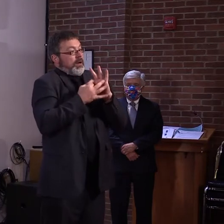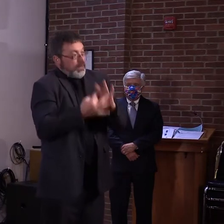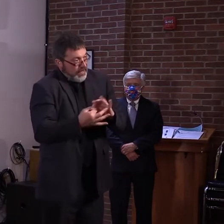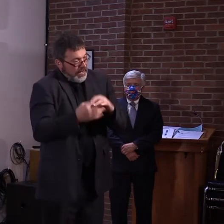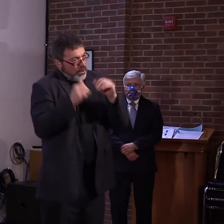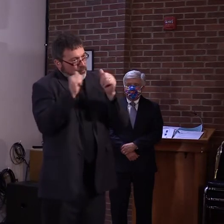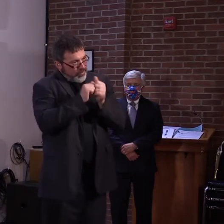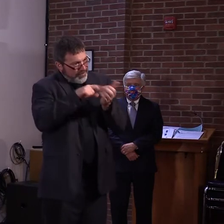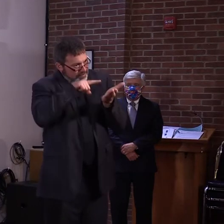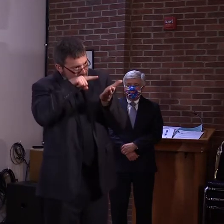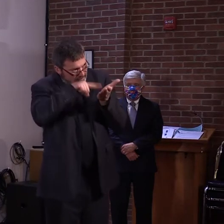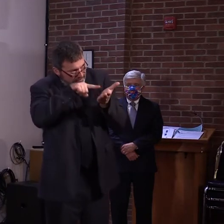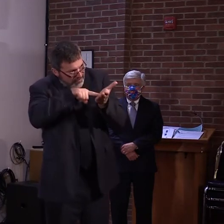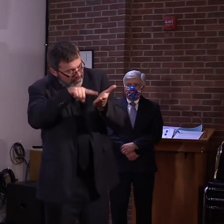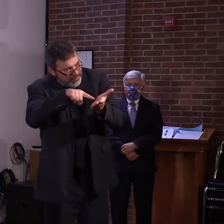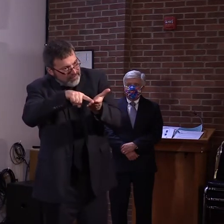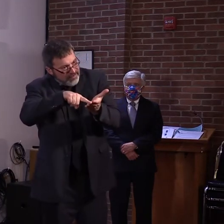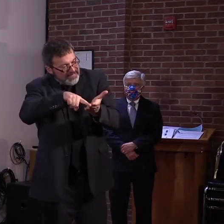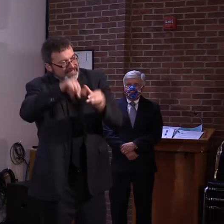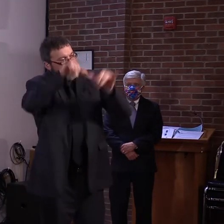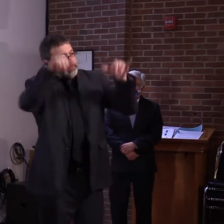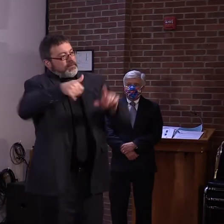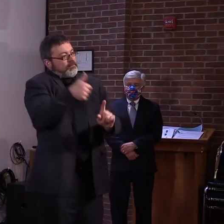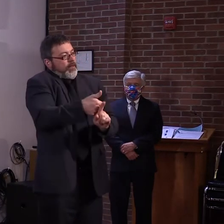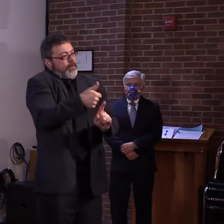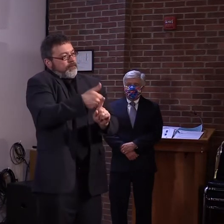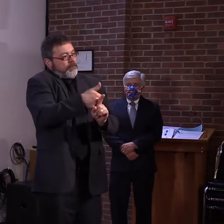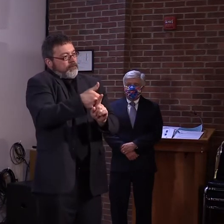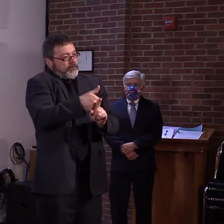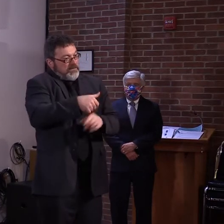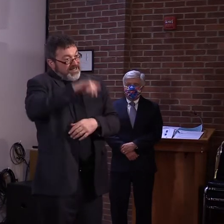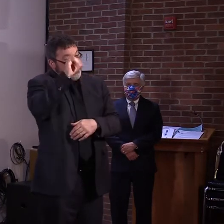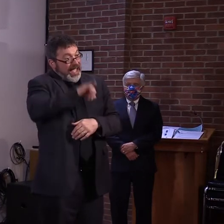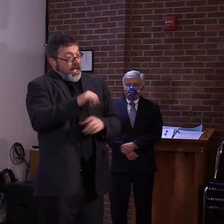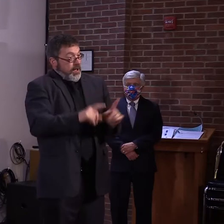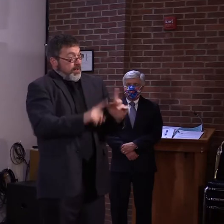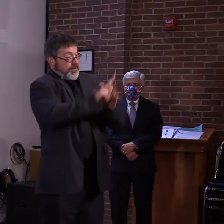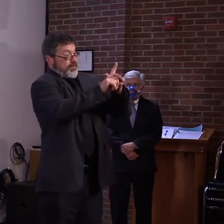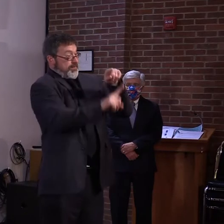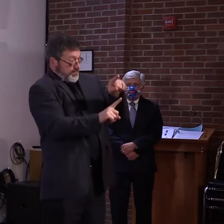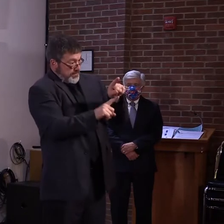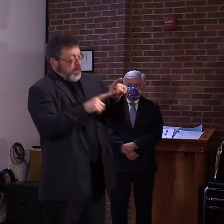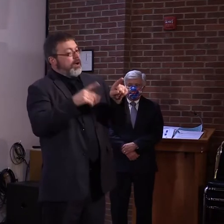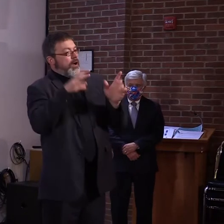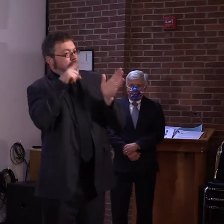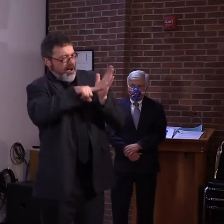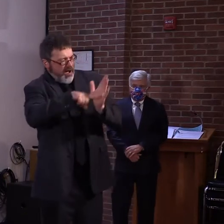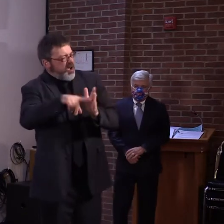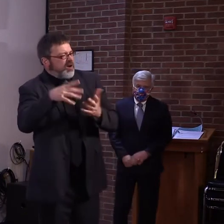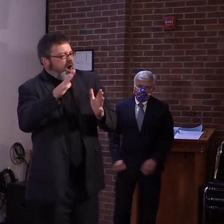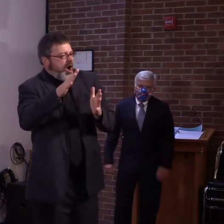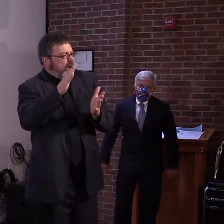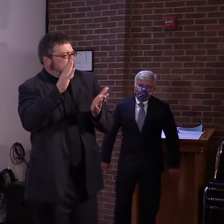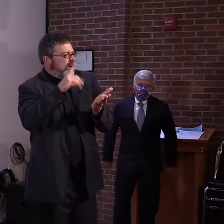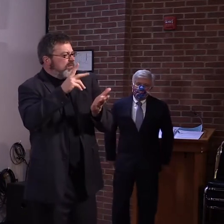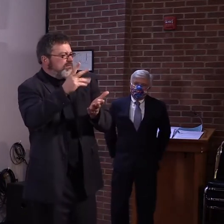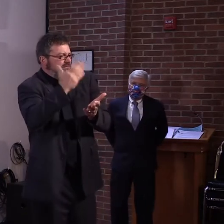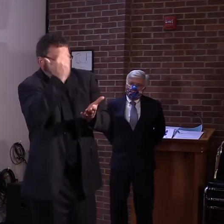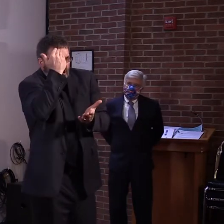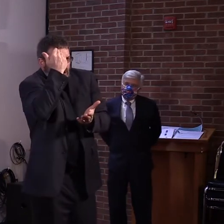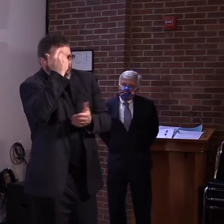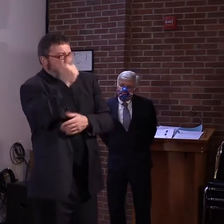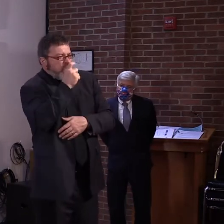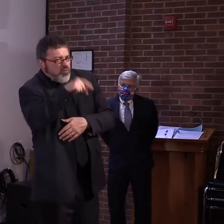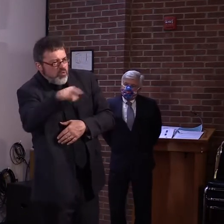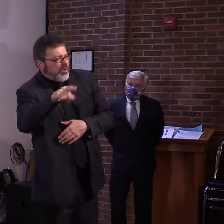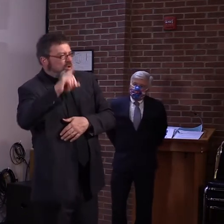within 24 hours of them being reported to the health department, the contact tracers have reached those people, interviewed them, gotten